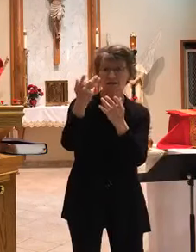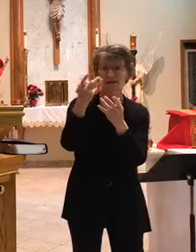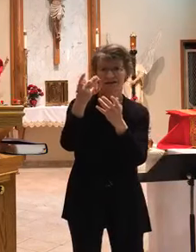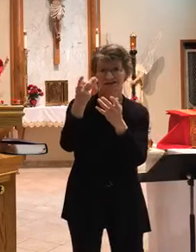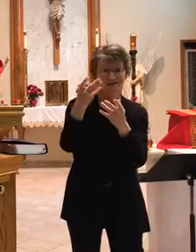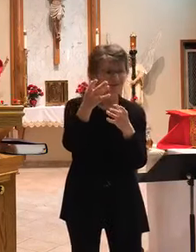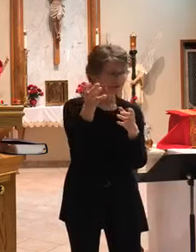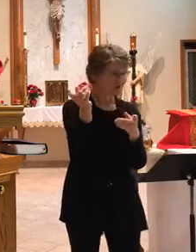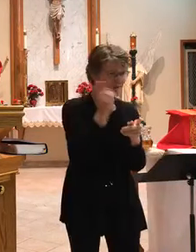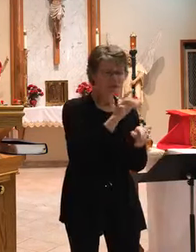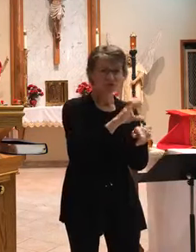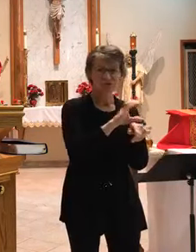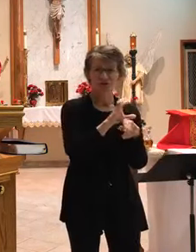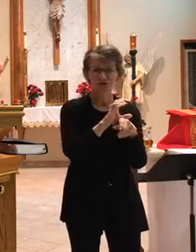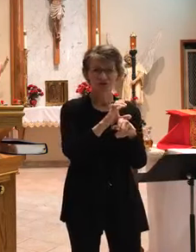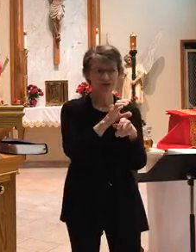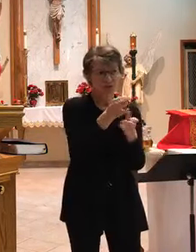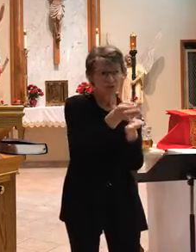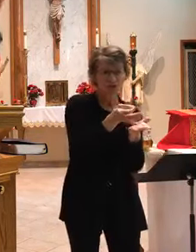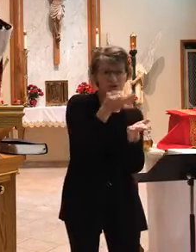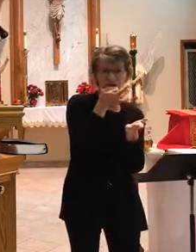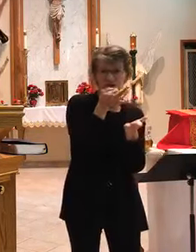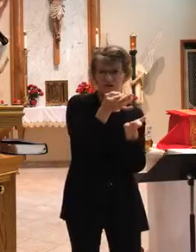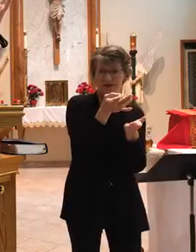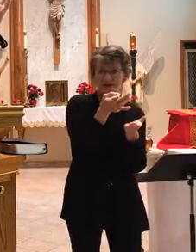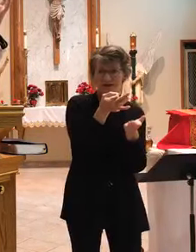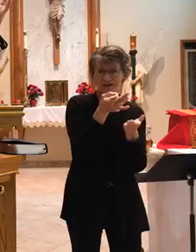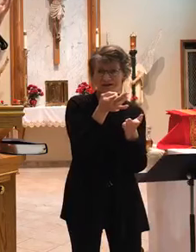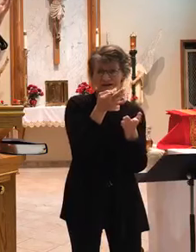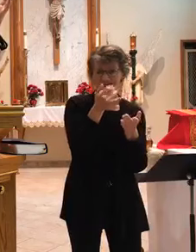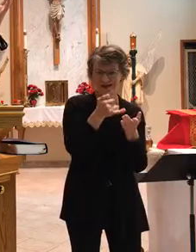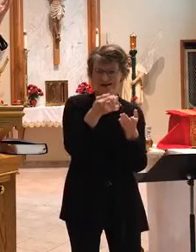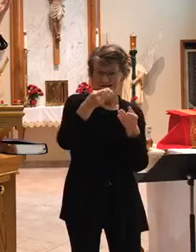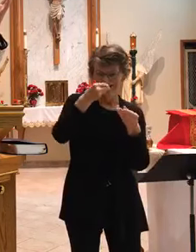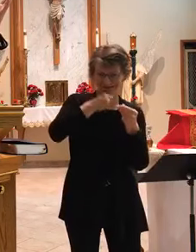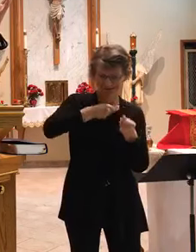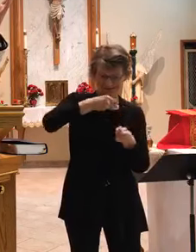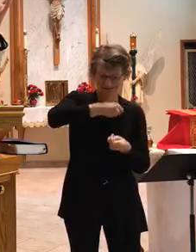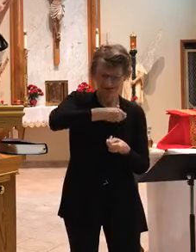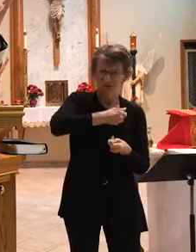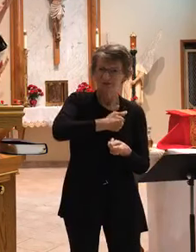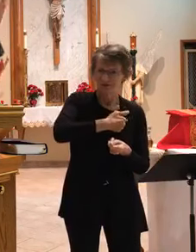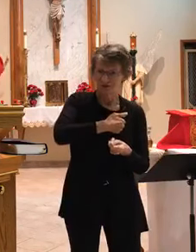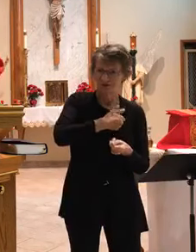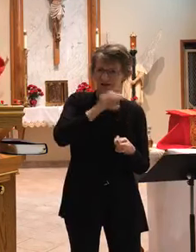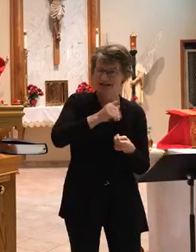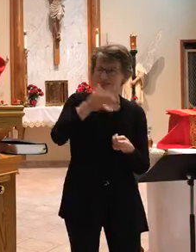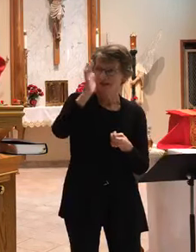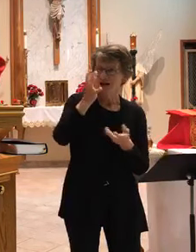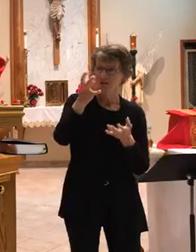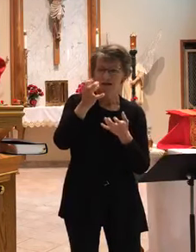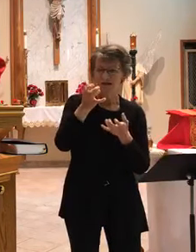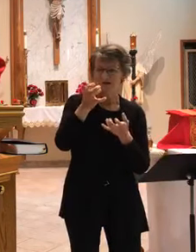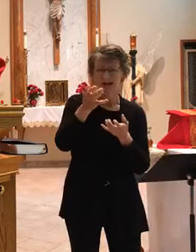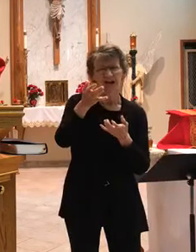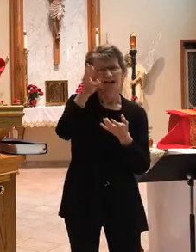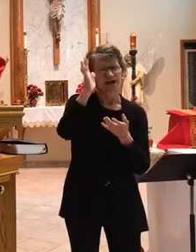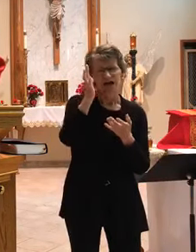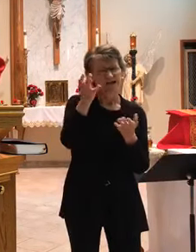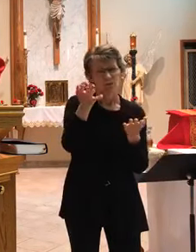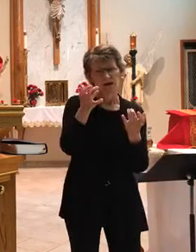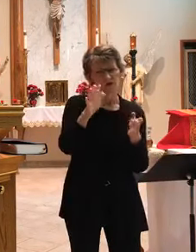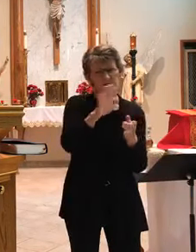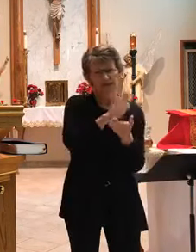communion, and that you're trying your best every day? That's what God wants. He doesn't expect you to be perfect, because